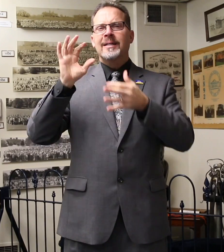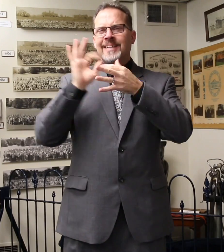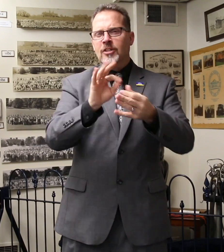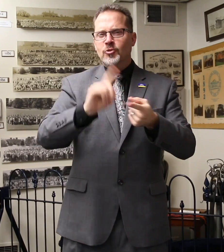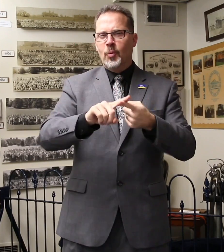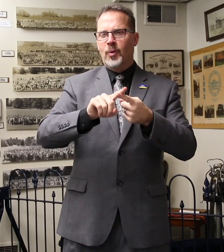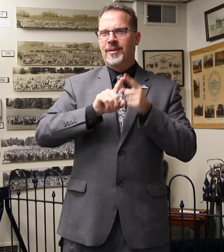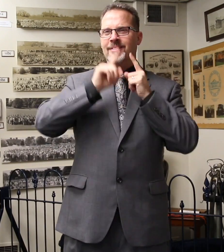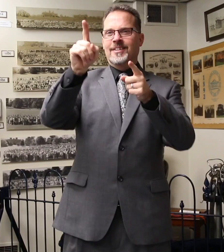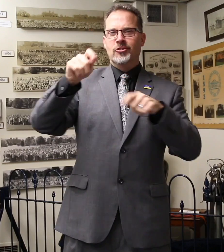sharing that with you.